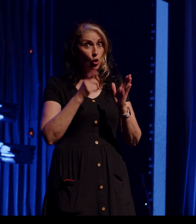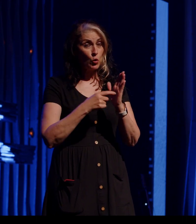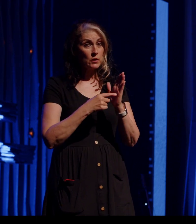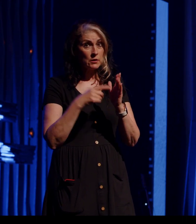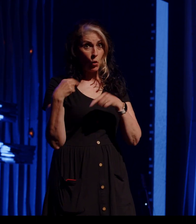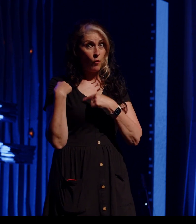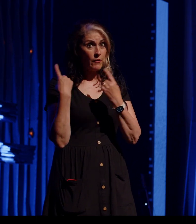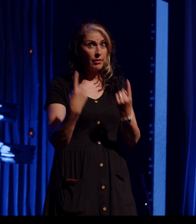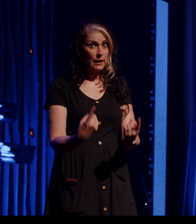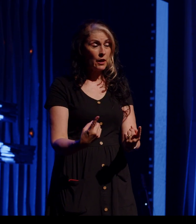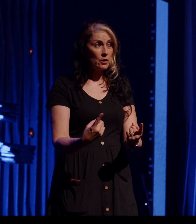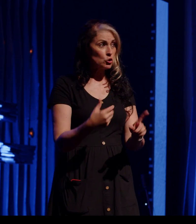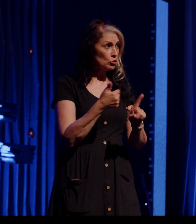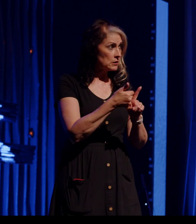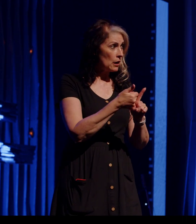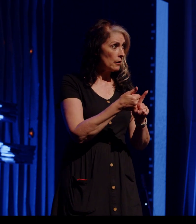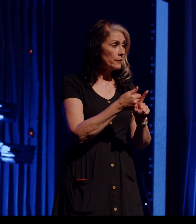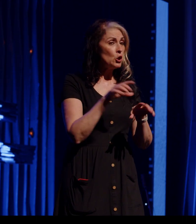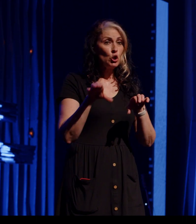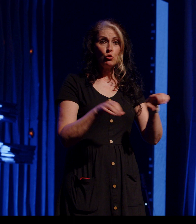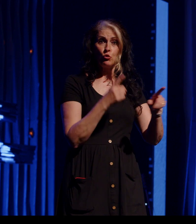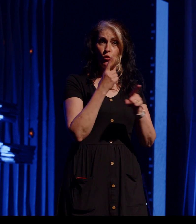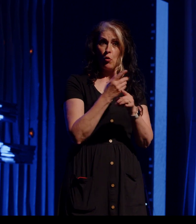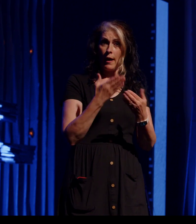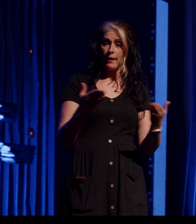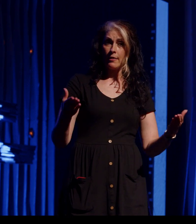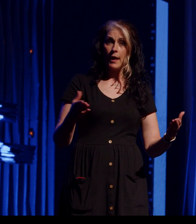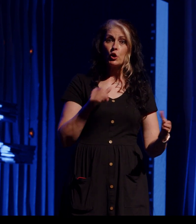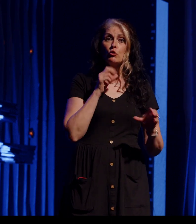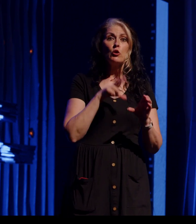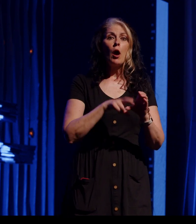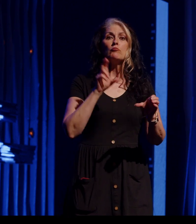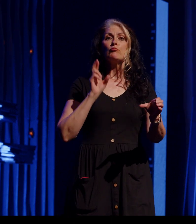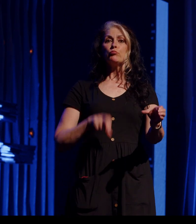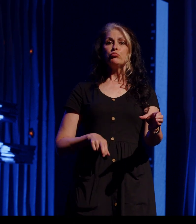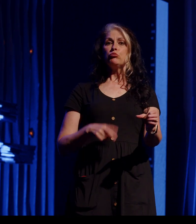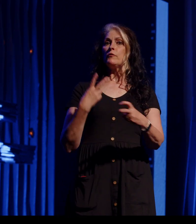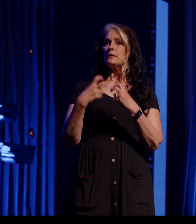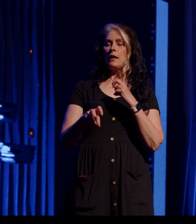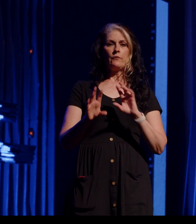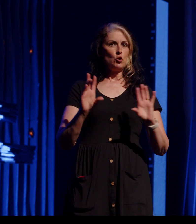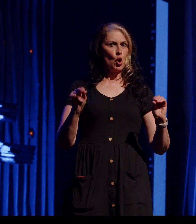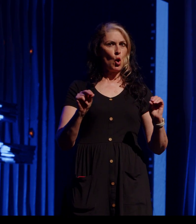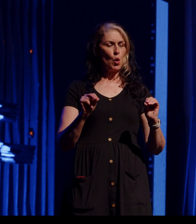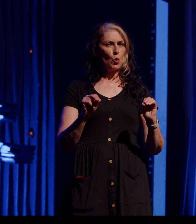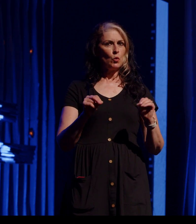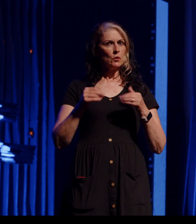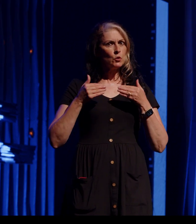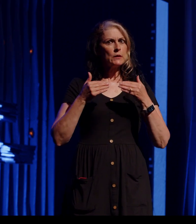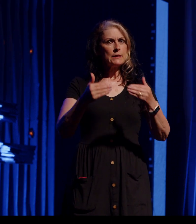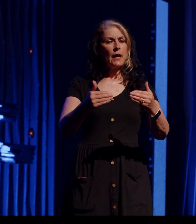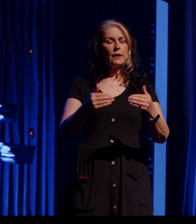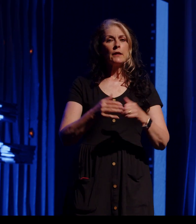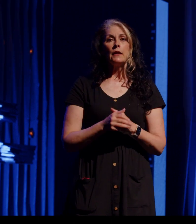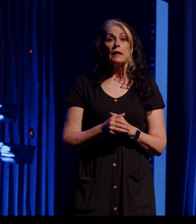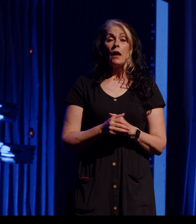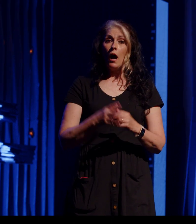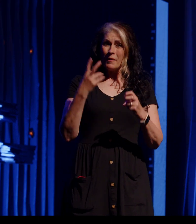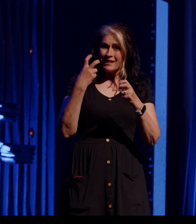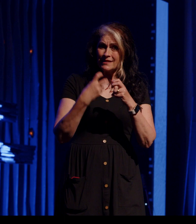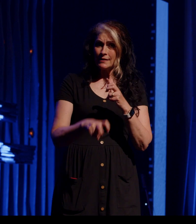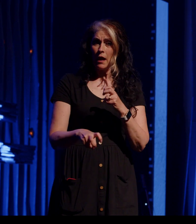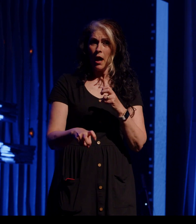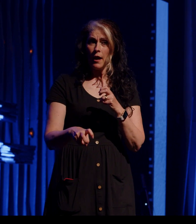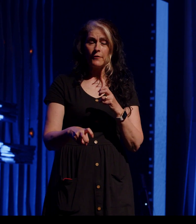years. You've done the right thing. You haven't backed away when it got hard. And even though it was very, very hard